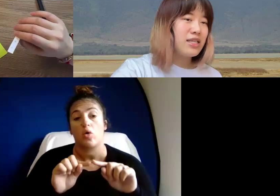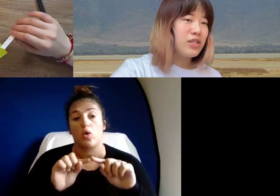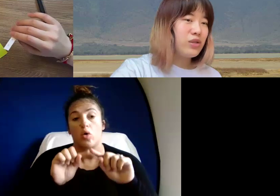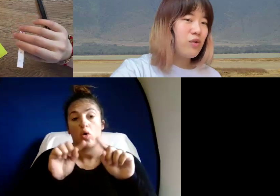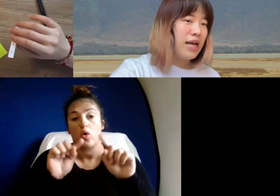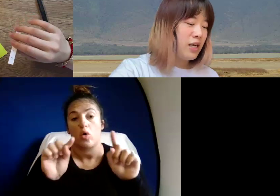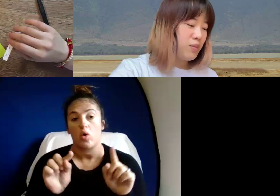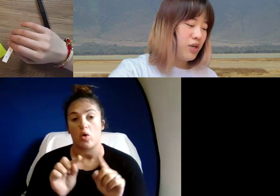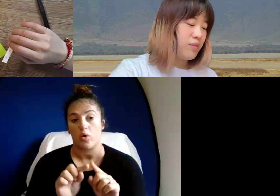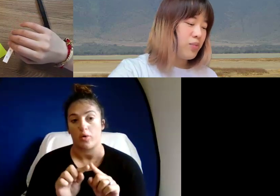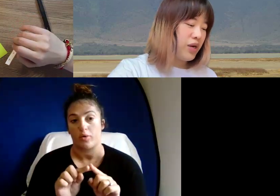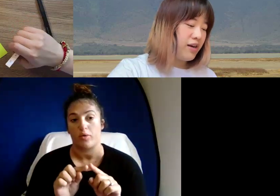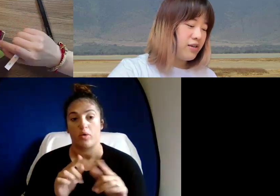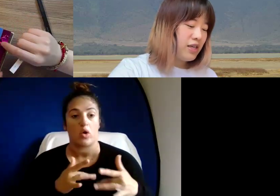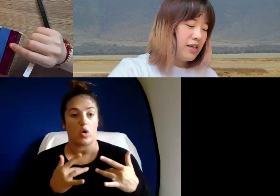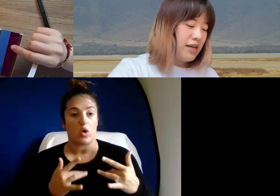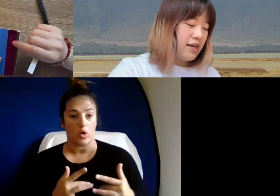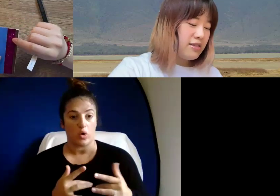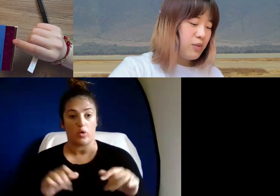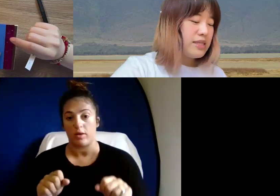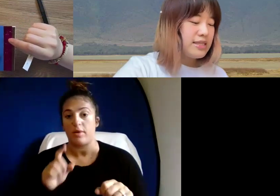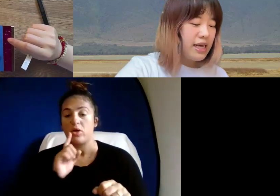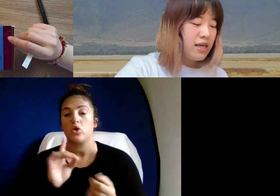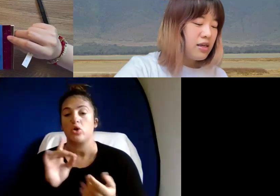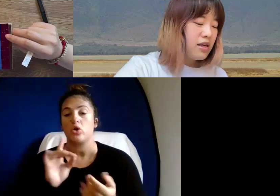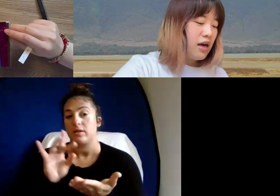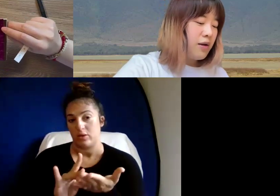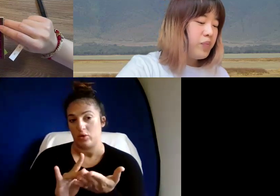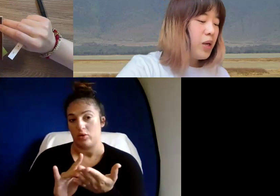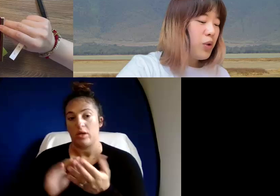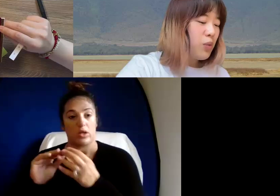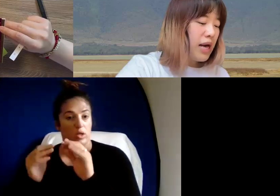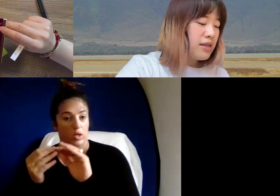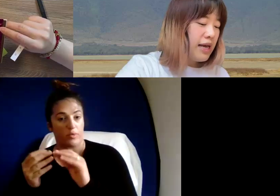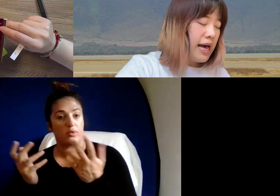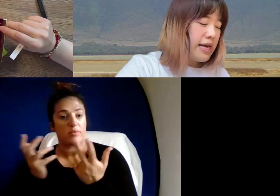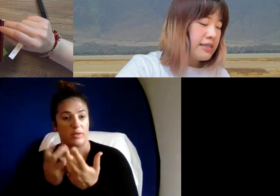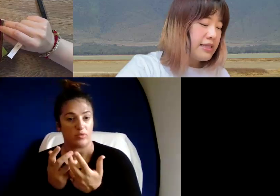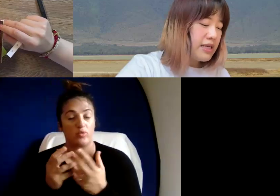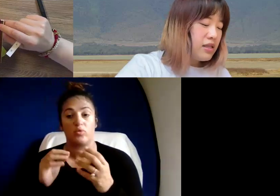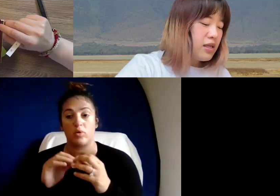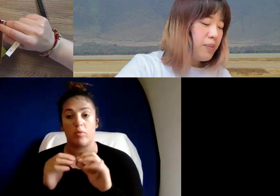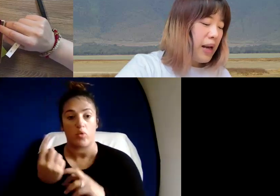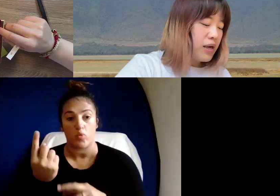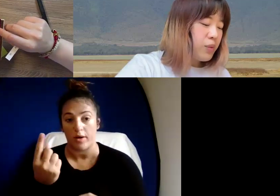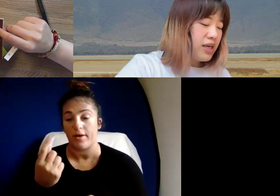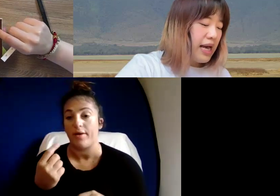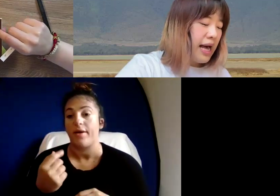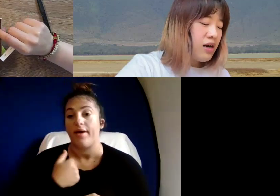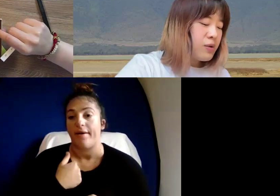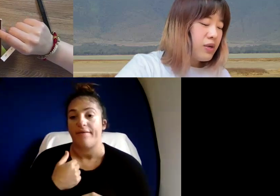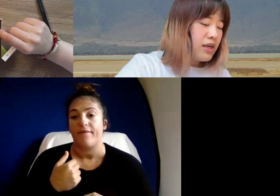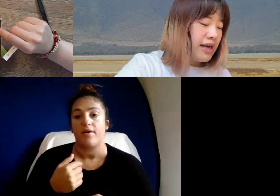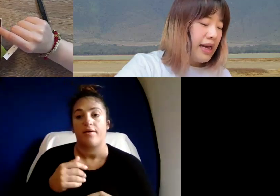is next to the right number in Braille. And once again, number 1 has the